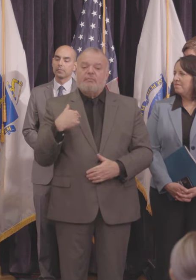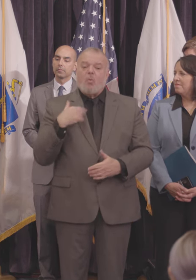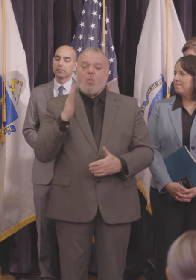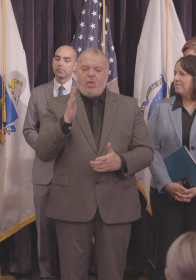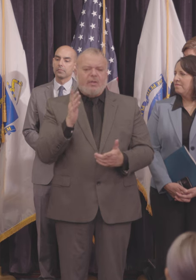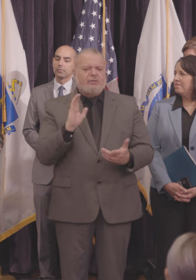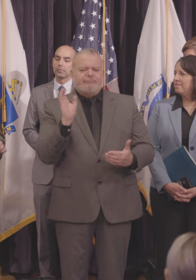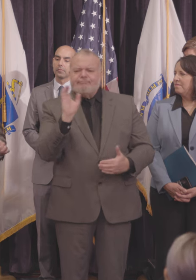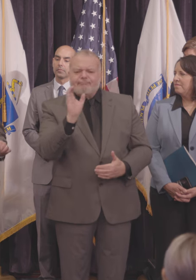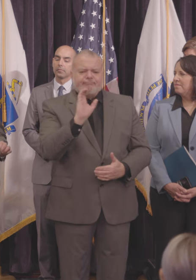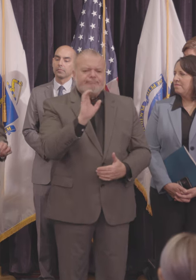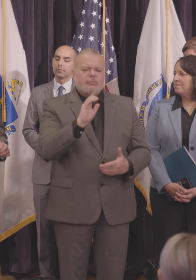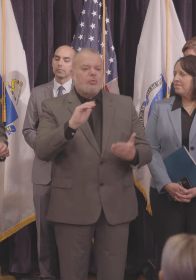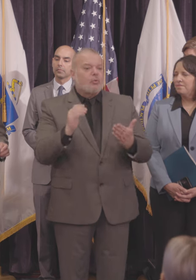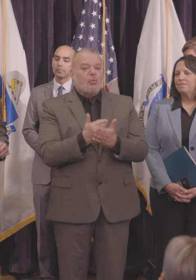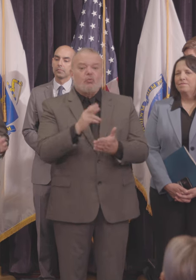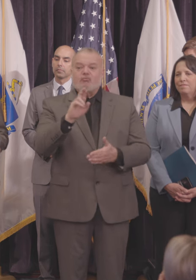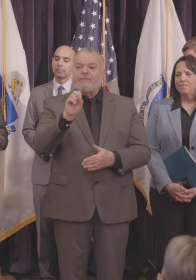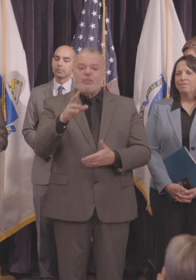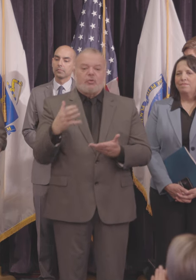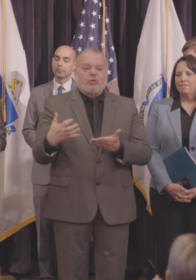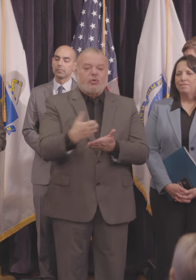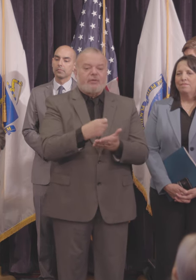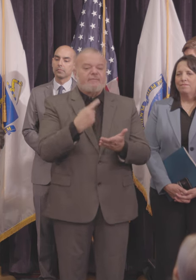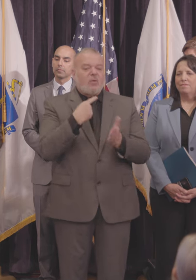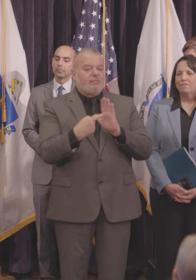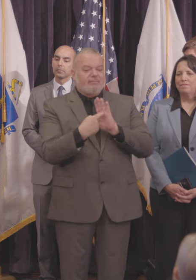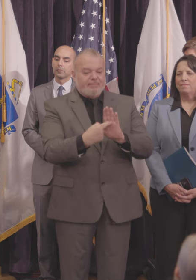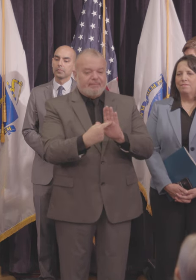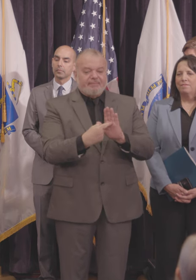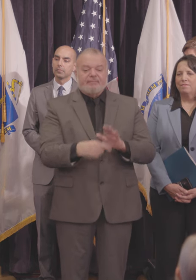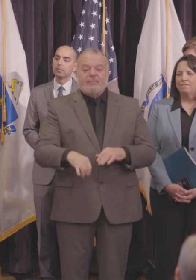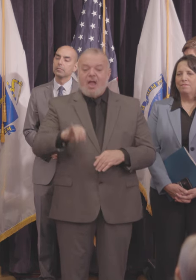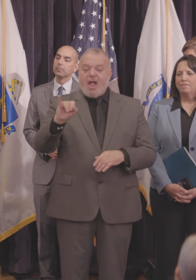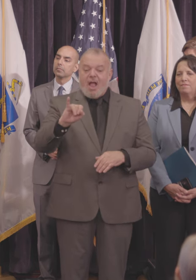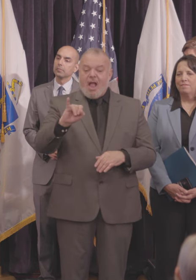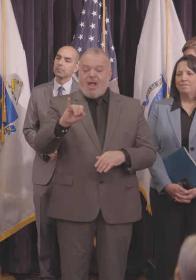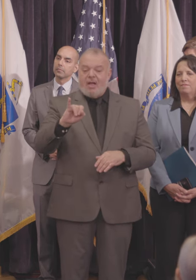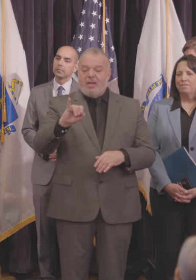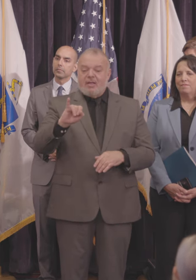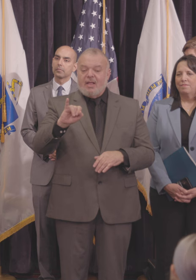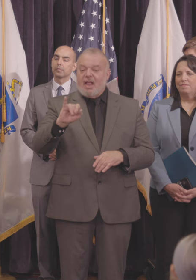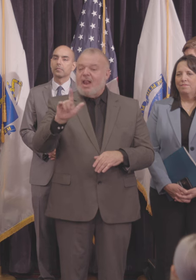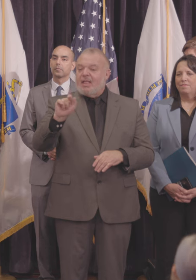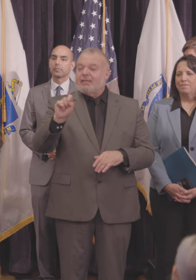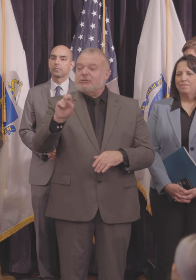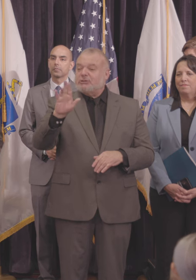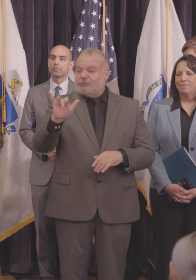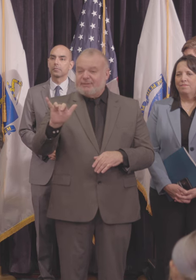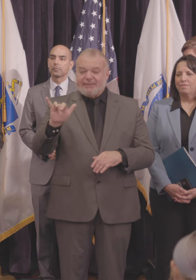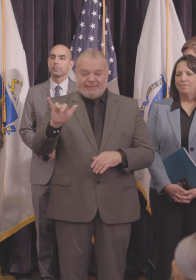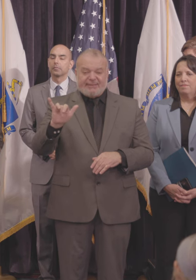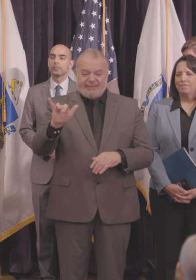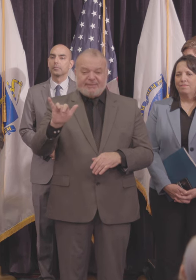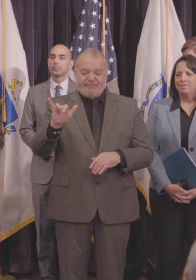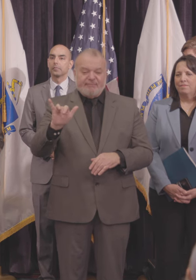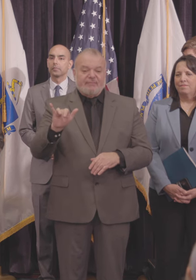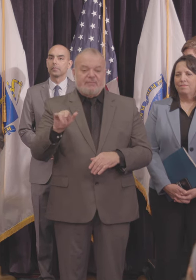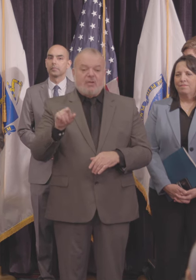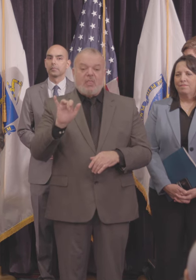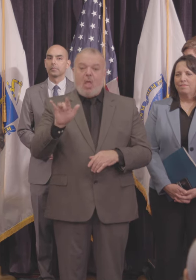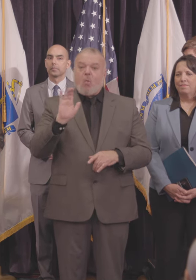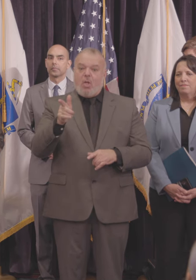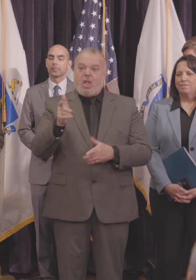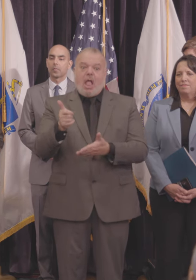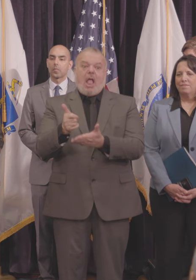iLottery that will grow revenue over time. Taken together, this combination of new recurring revenues and limited one-time and multi-year resources